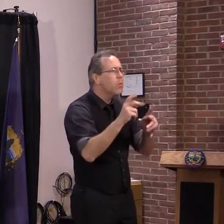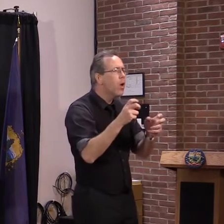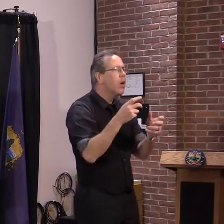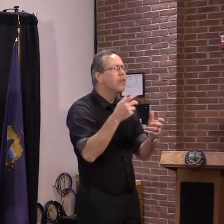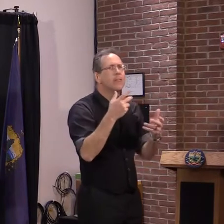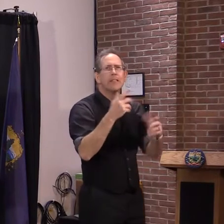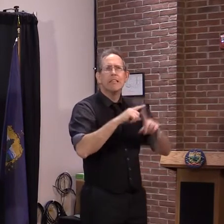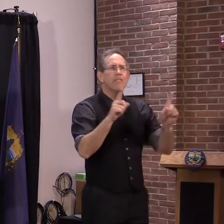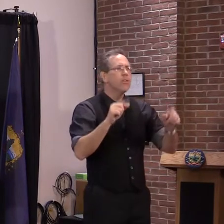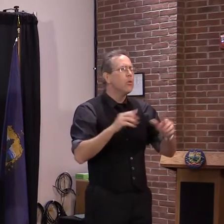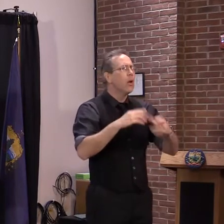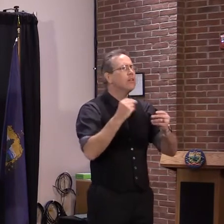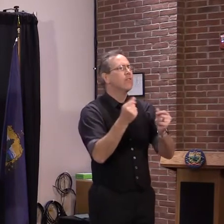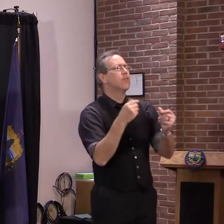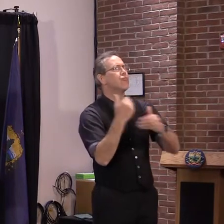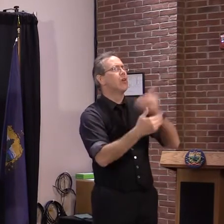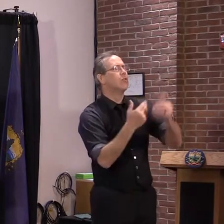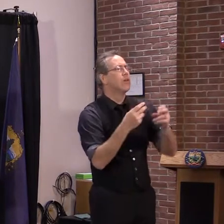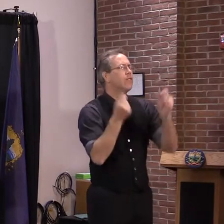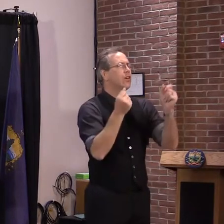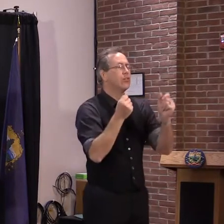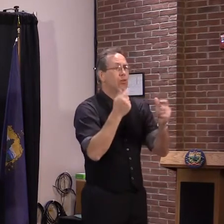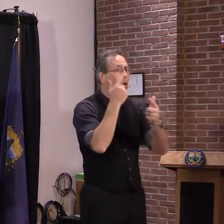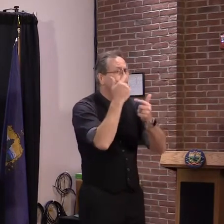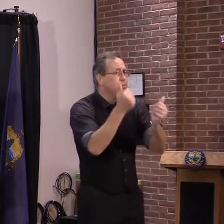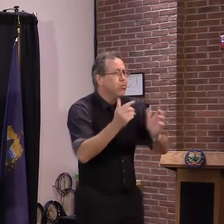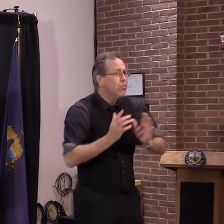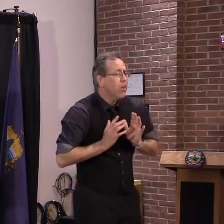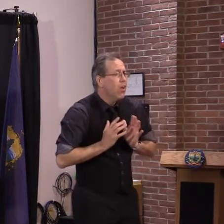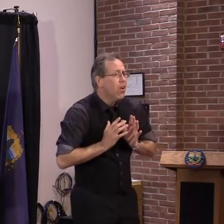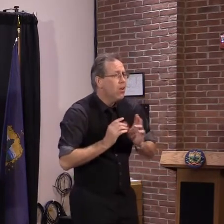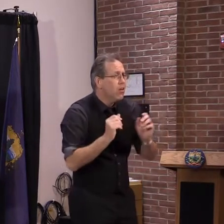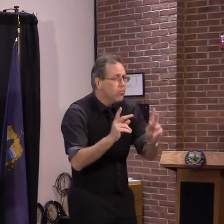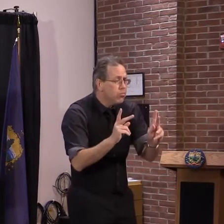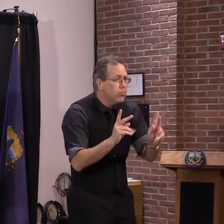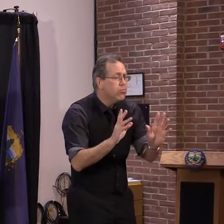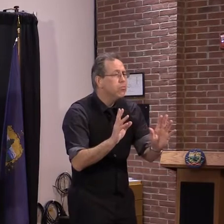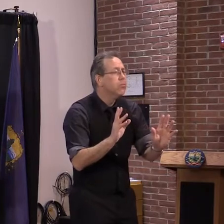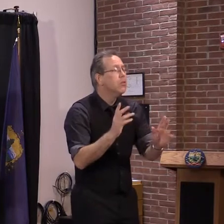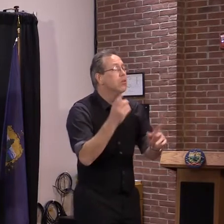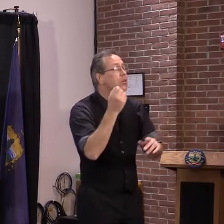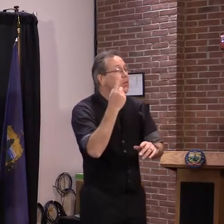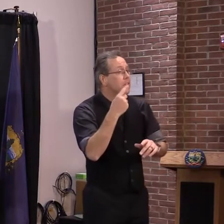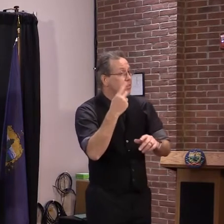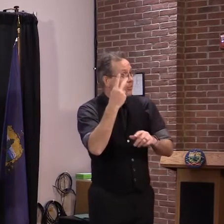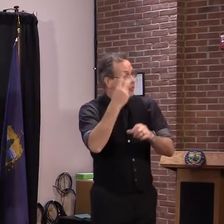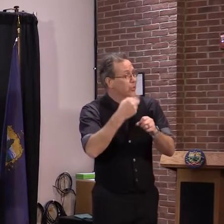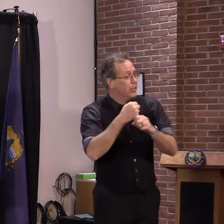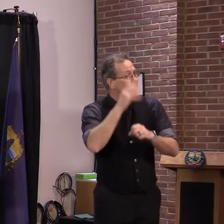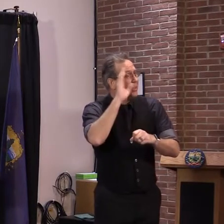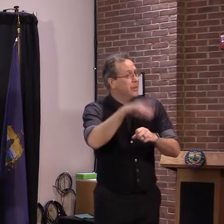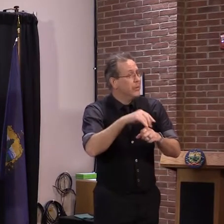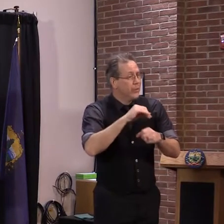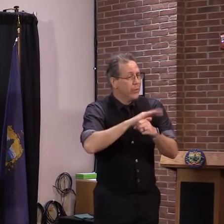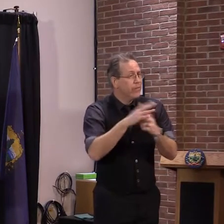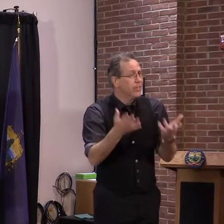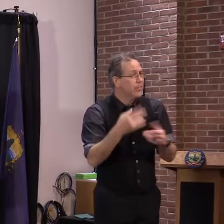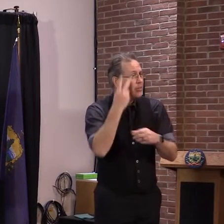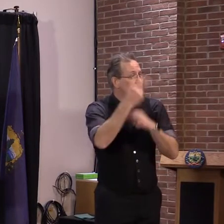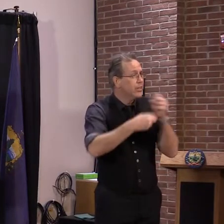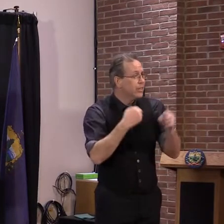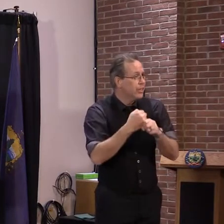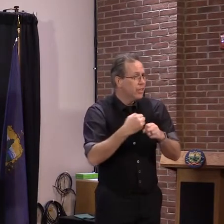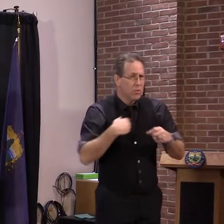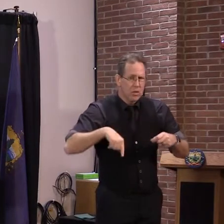pace, and that's okay. As we have these past 2 years plus, we will all need to weigh our